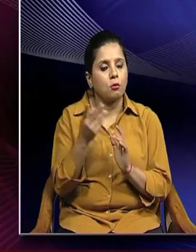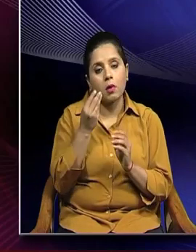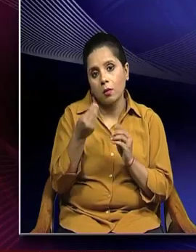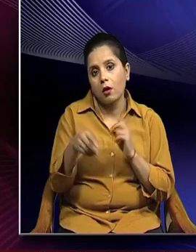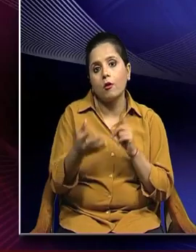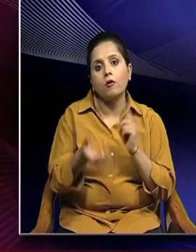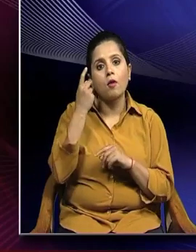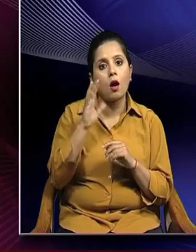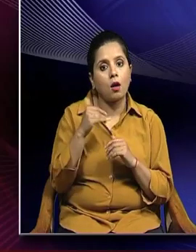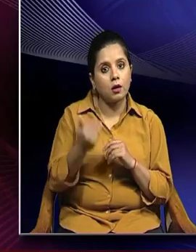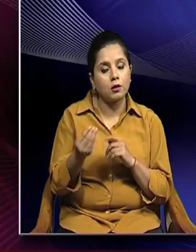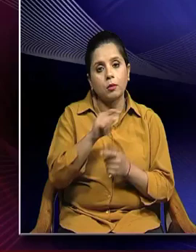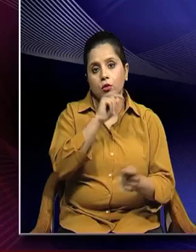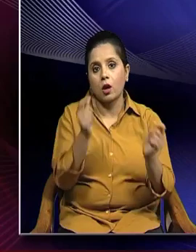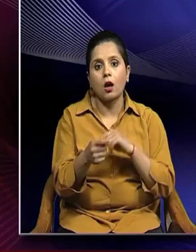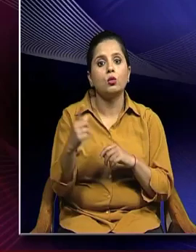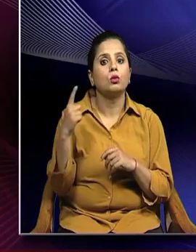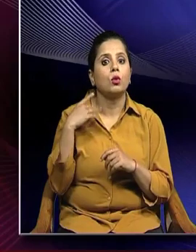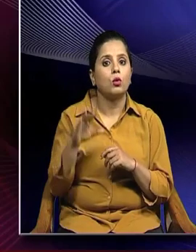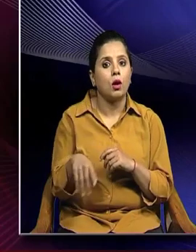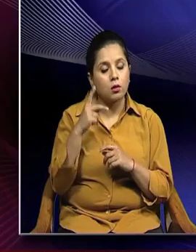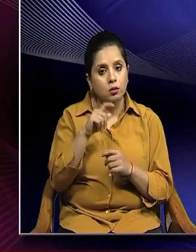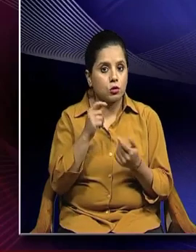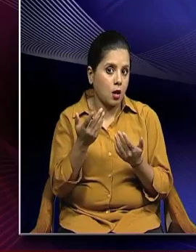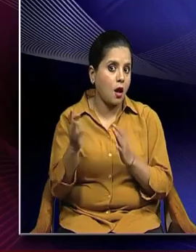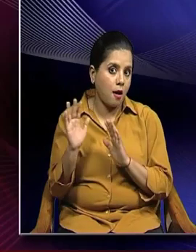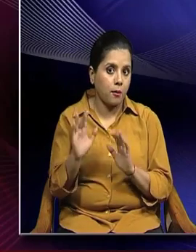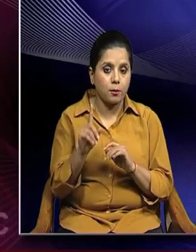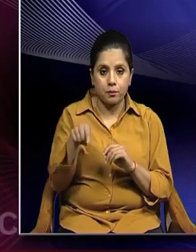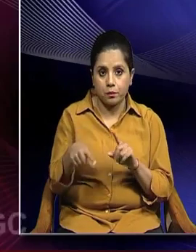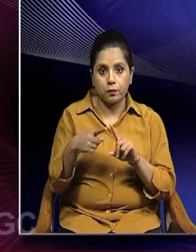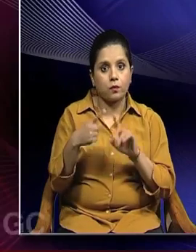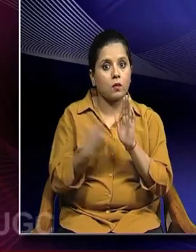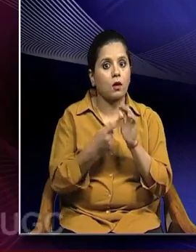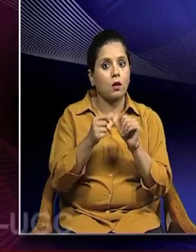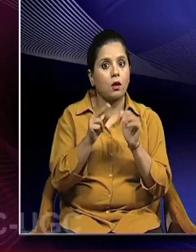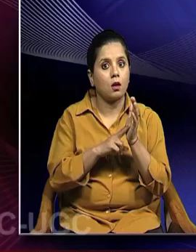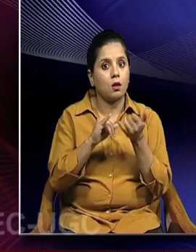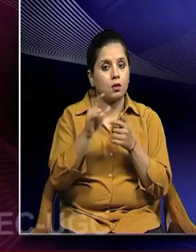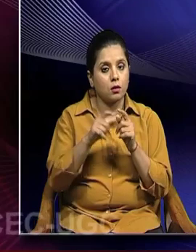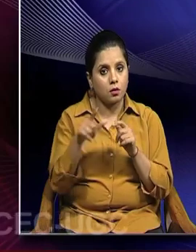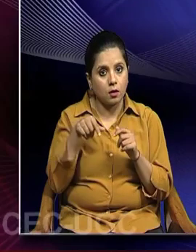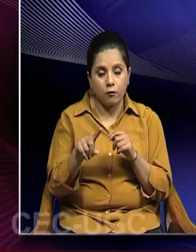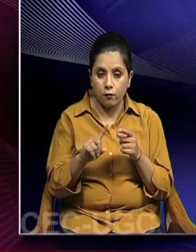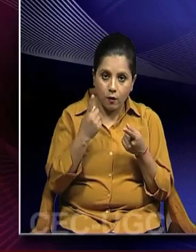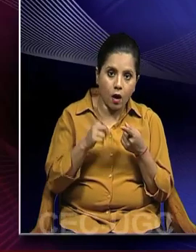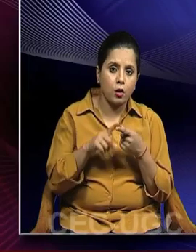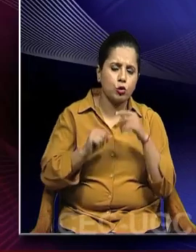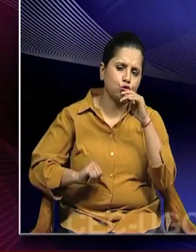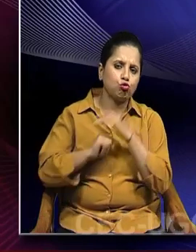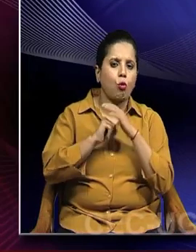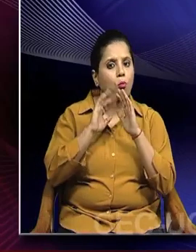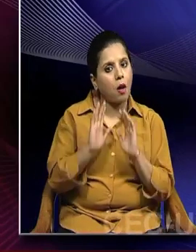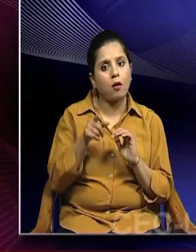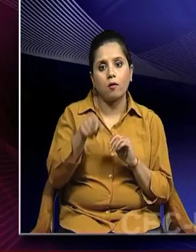of the transformational leaders to be revolutionary also, but the transcendental leaders, their first and the foremost trait is